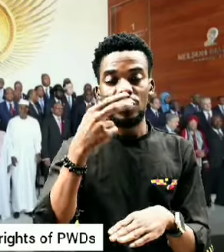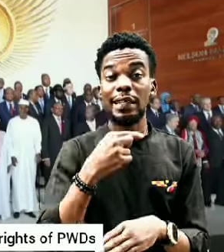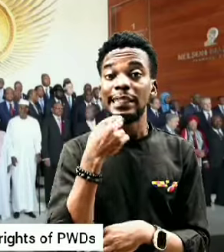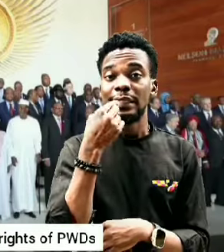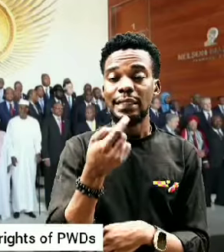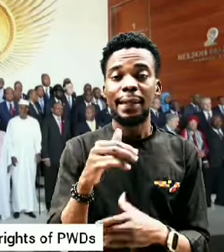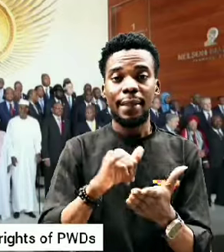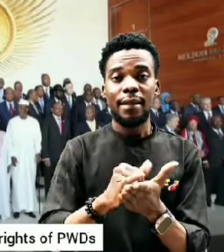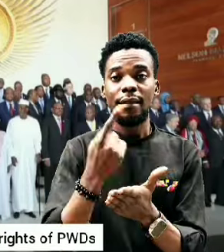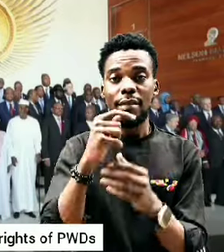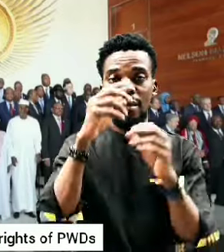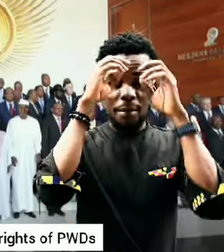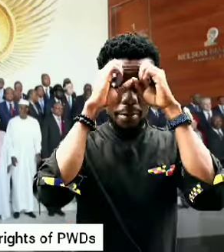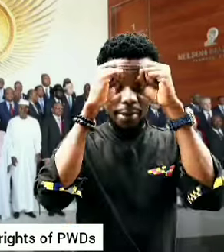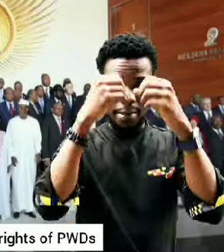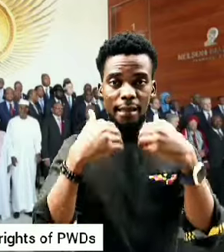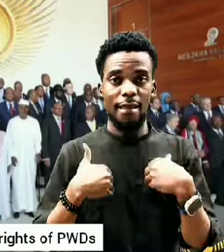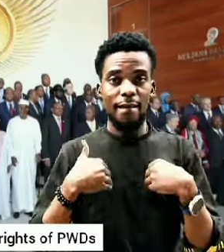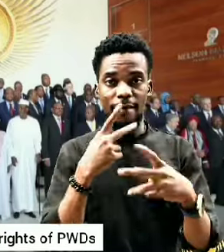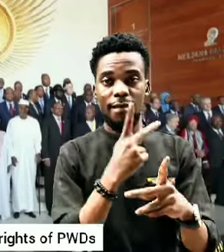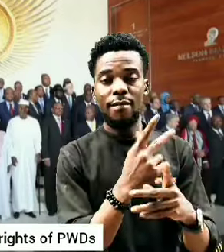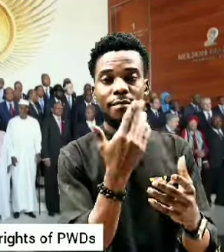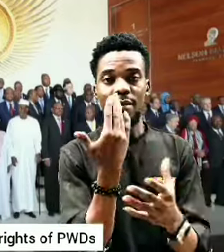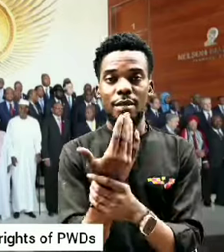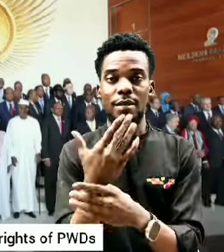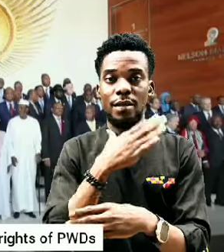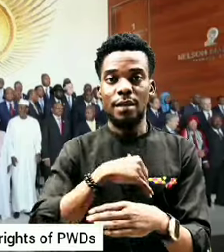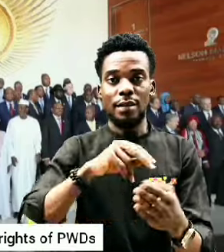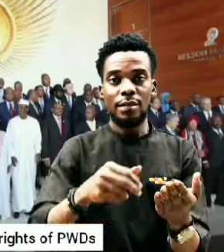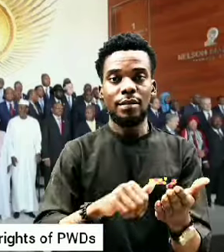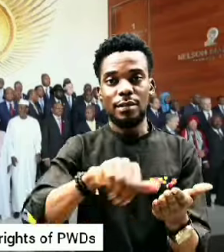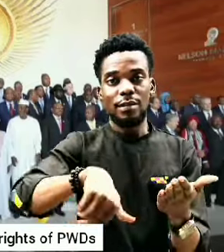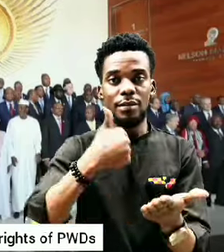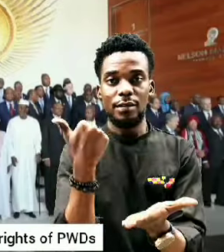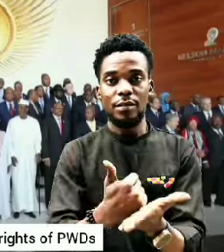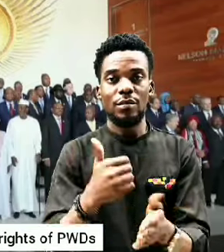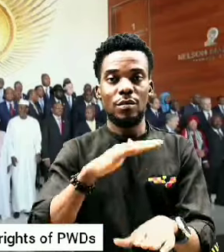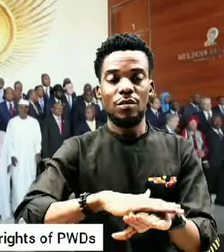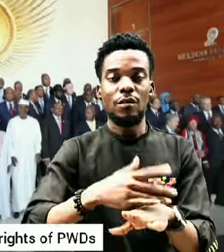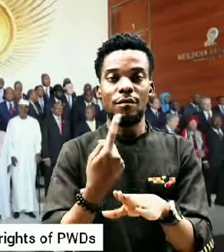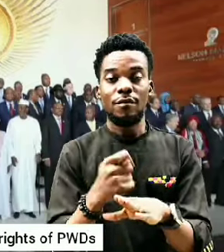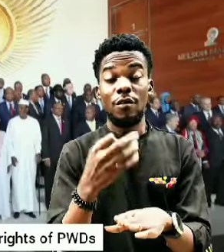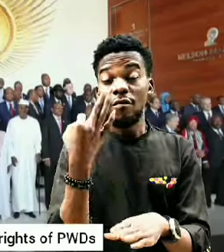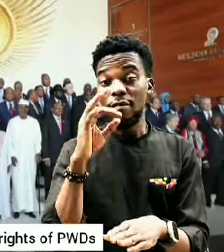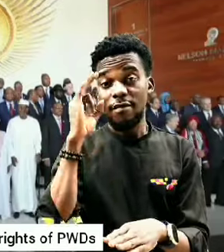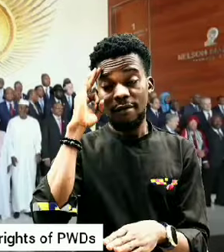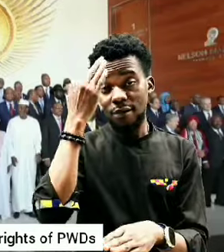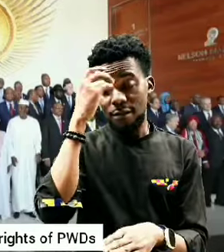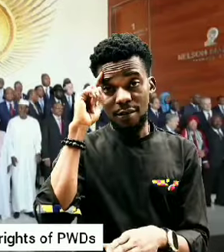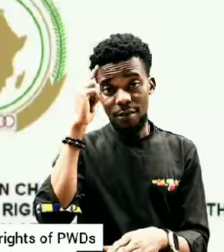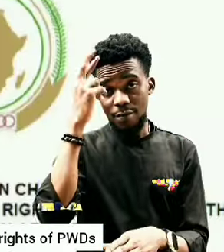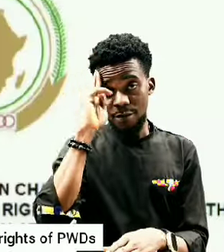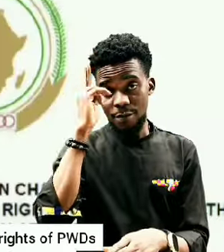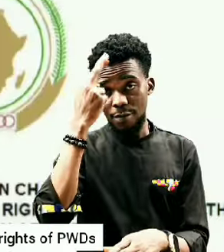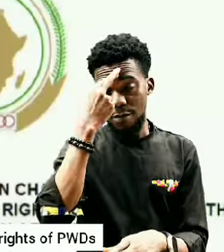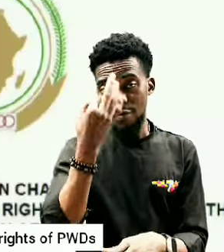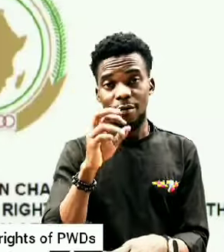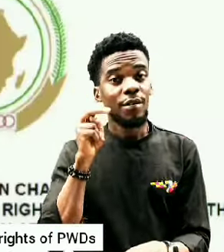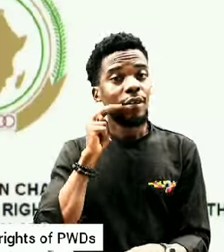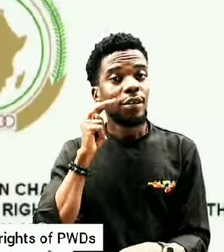the president has set hand and seal of the Federal Republic of Nigeria on the Instrument